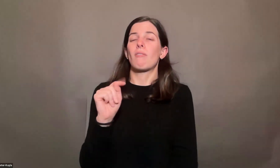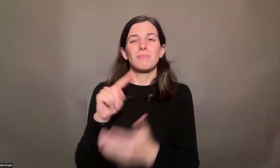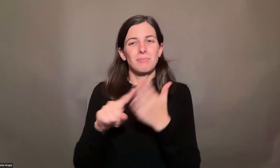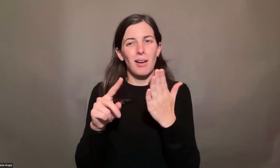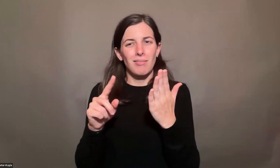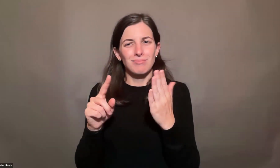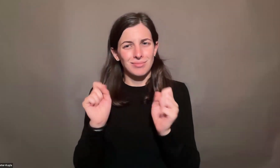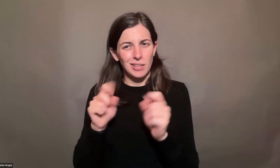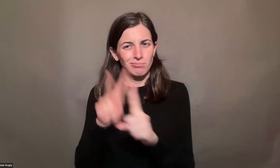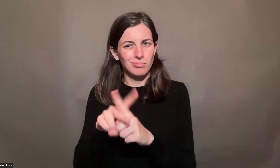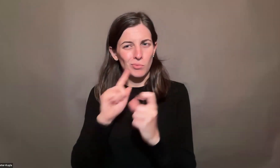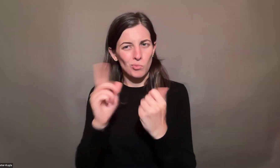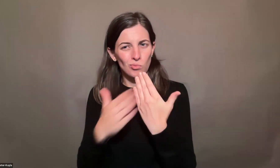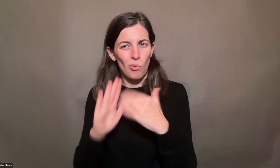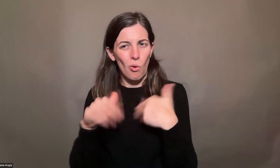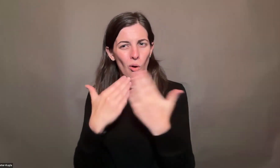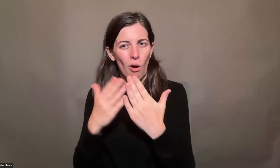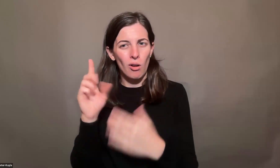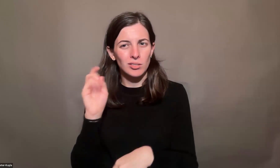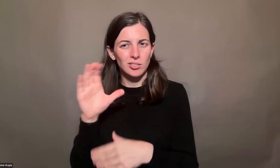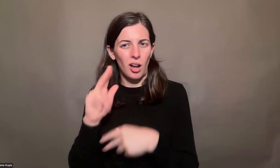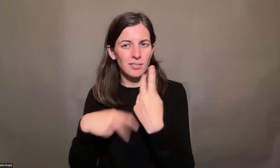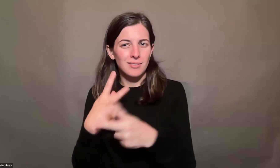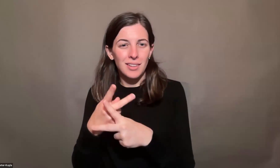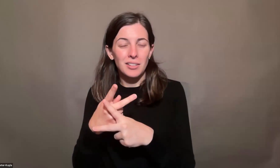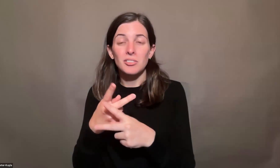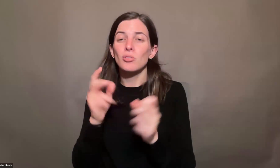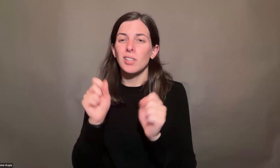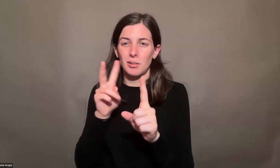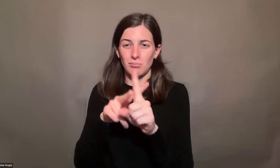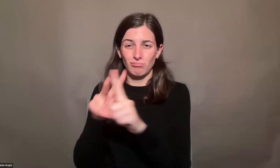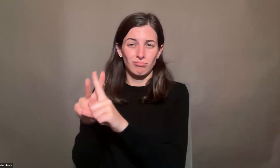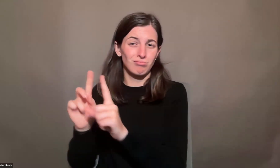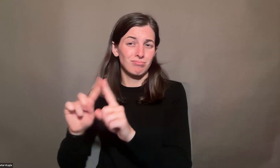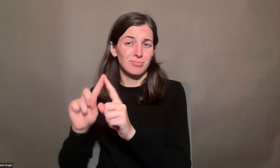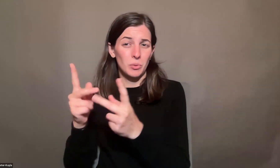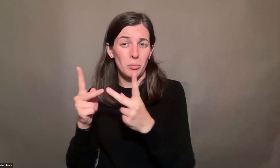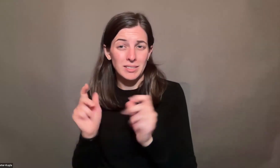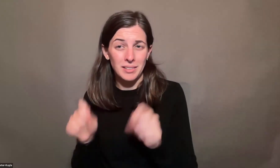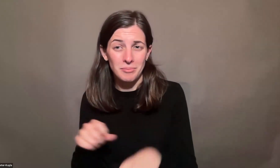our organization, but that doesn't necessarily mean you can't apply the same methodology elsewhere.